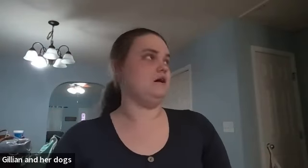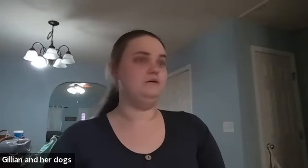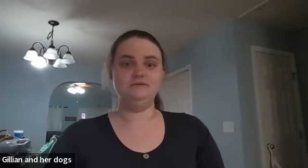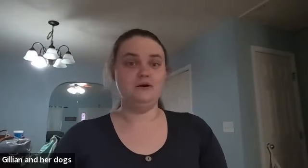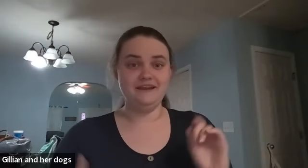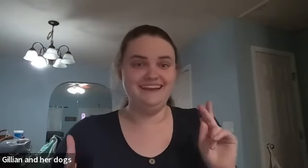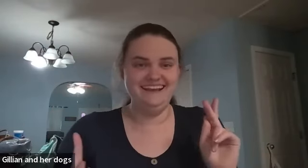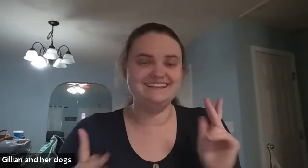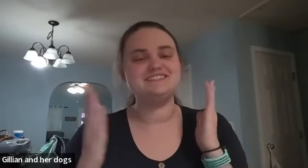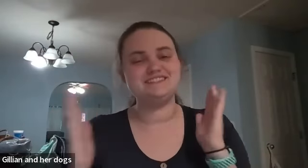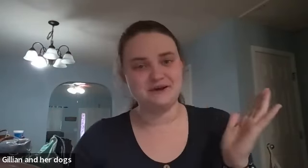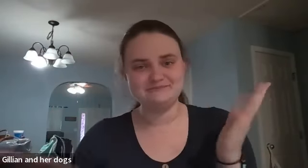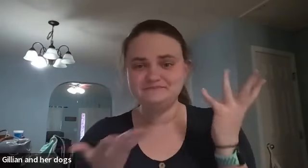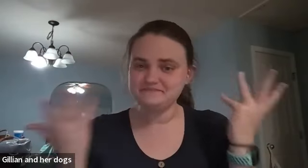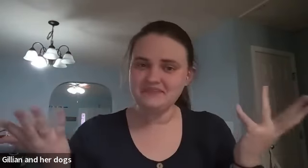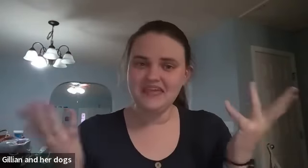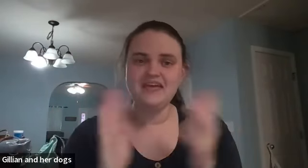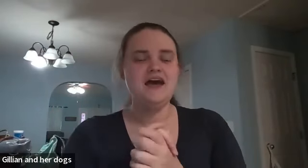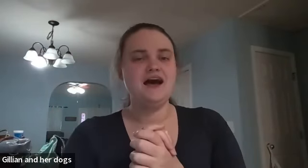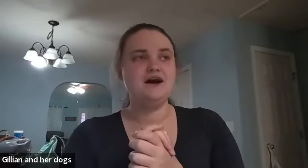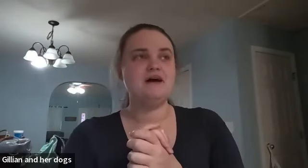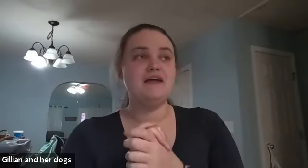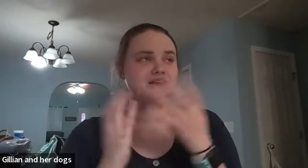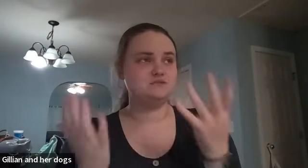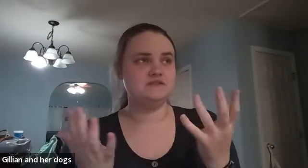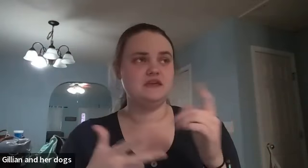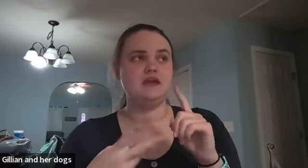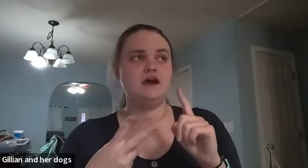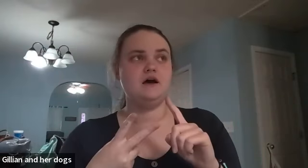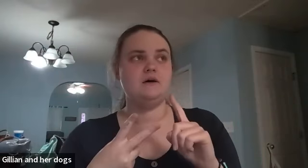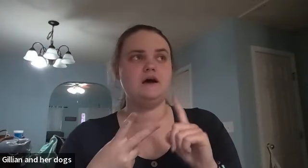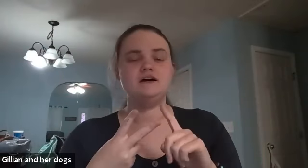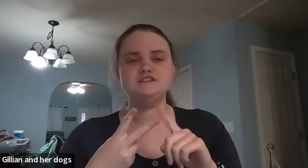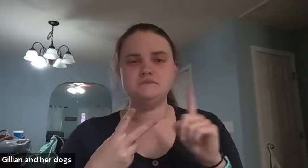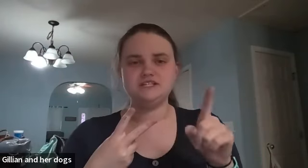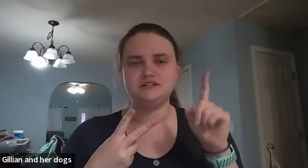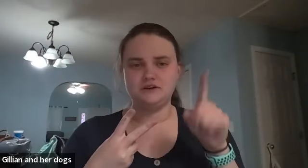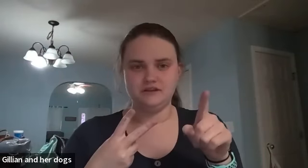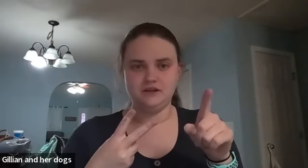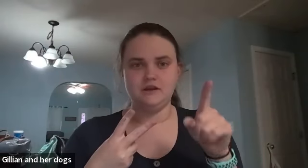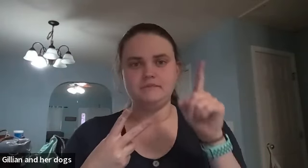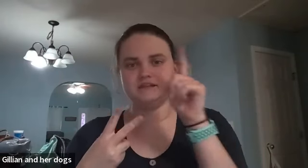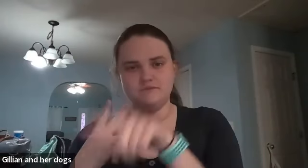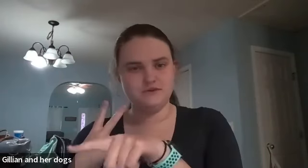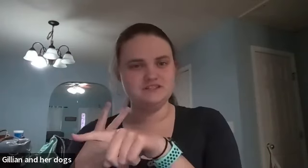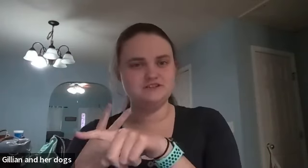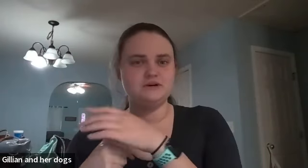oh, okay. So that's one thing. I also mentioned earlier, but some of you are still joining